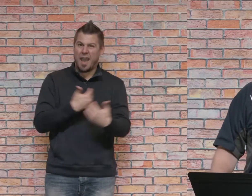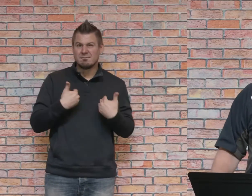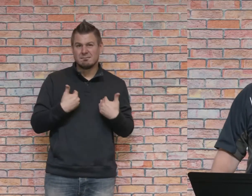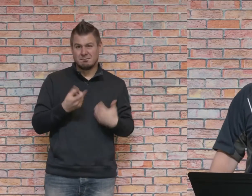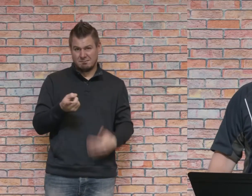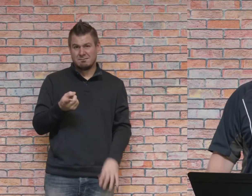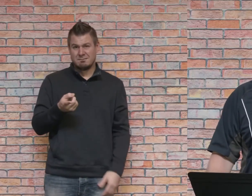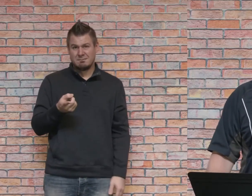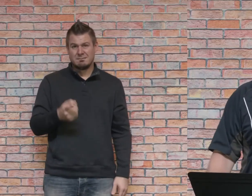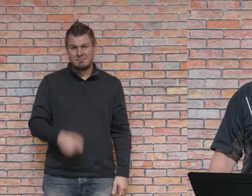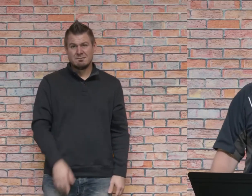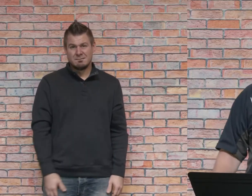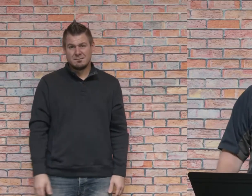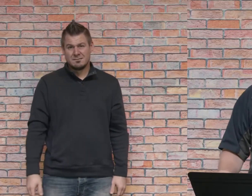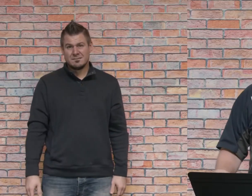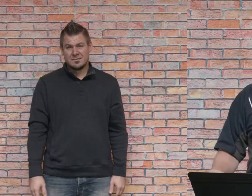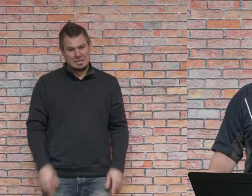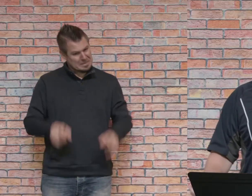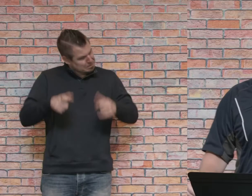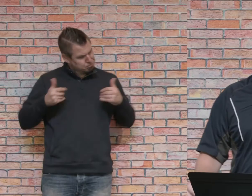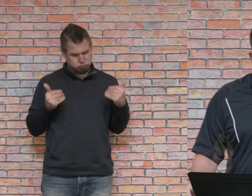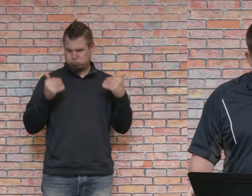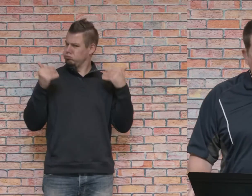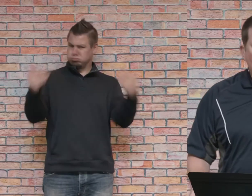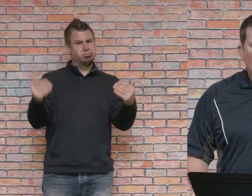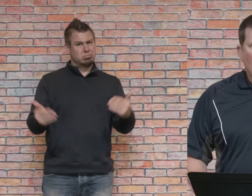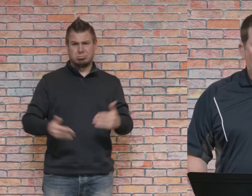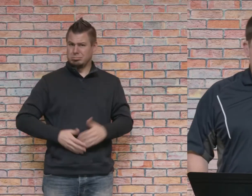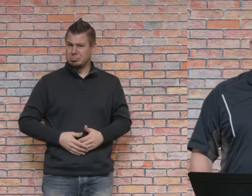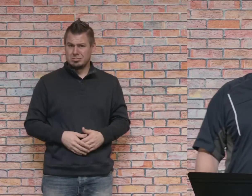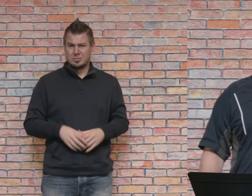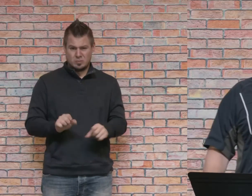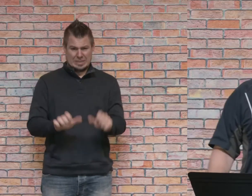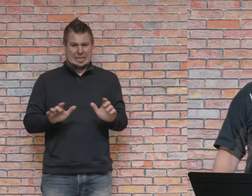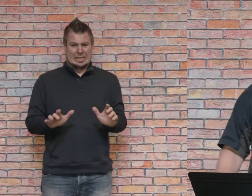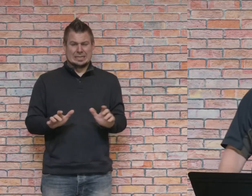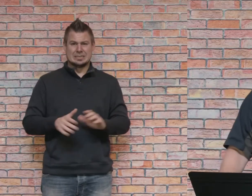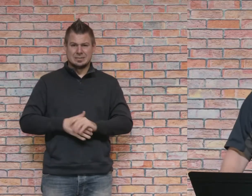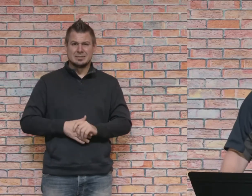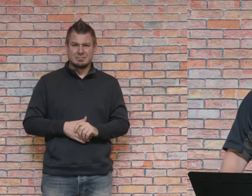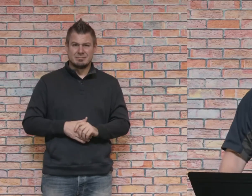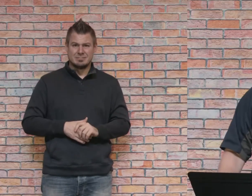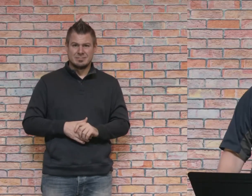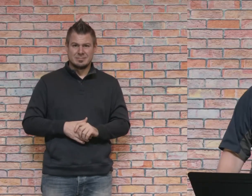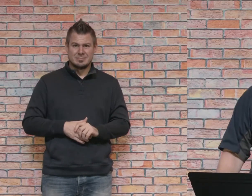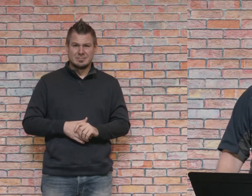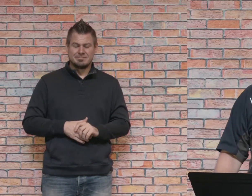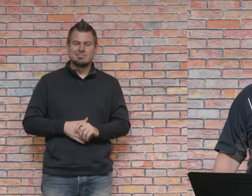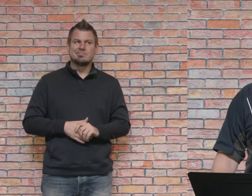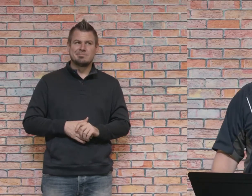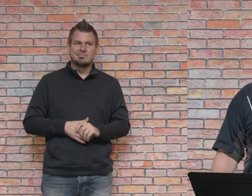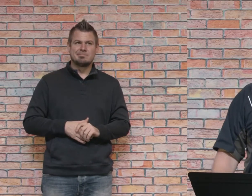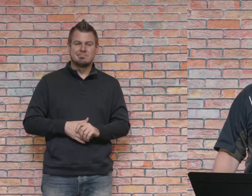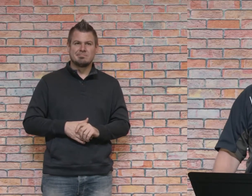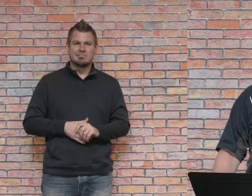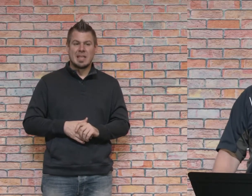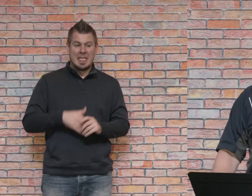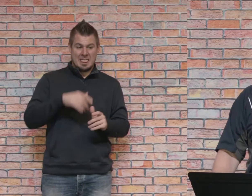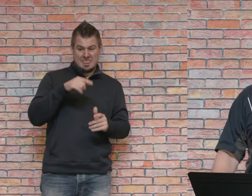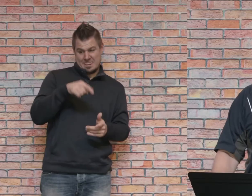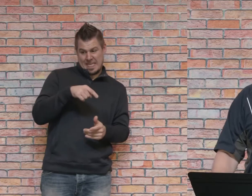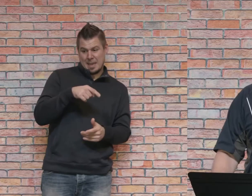the power of your story, because perhaps your story could be the stone that takes down someone else's giant.